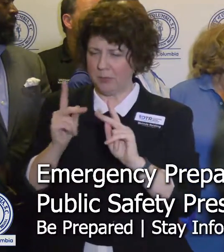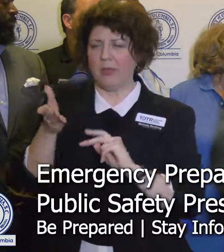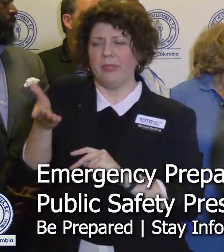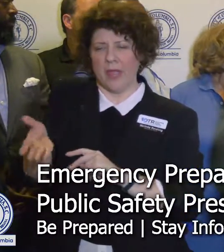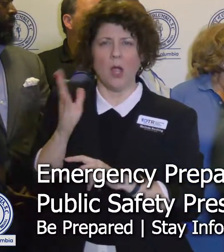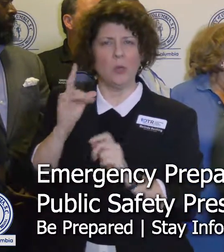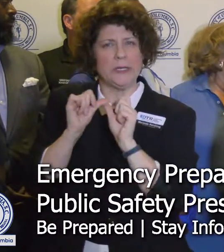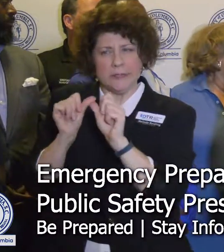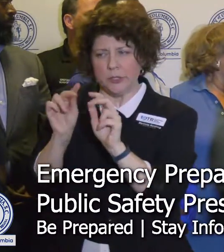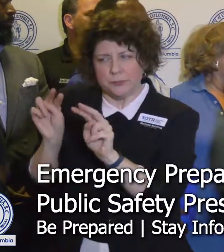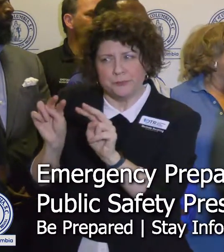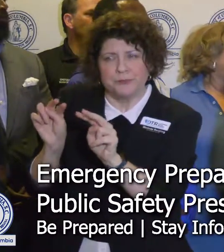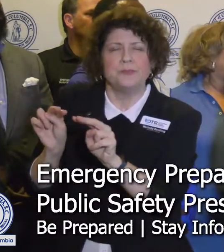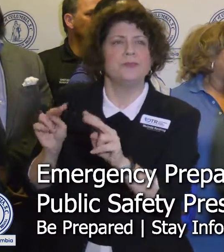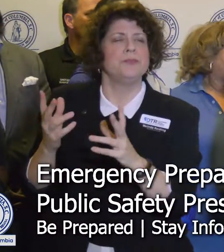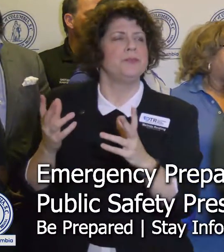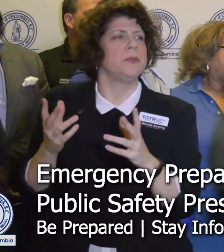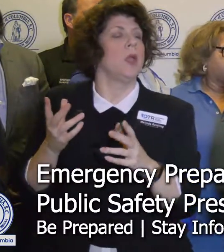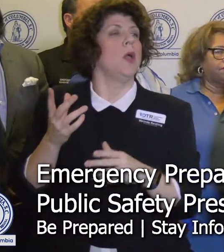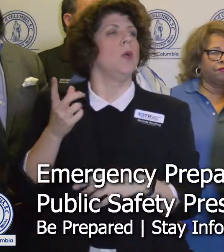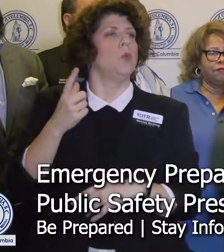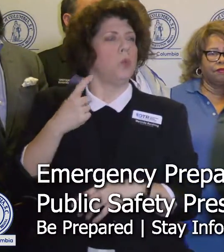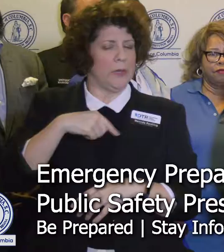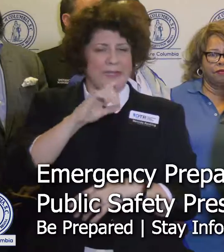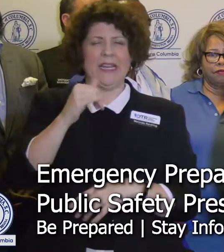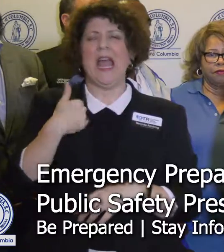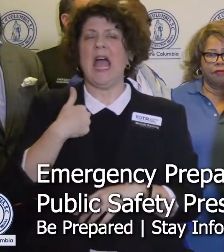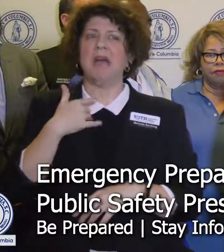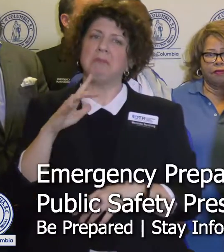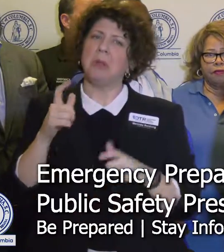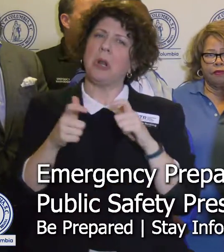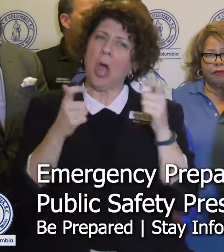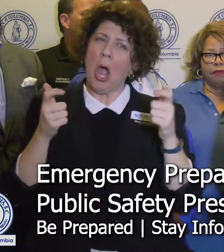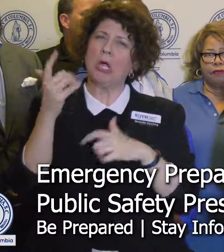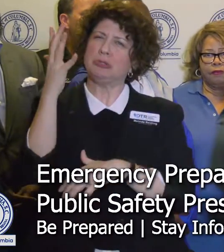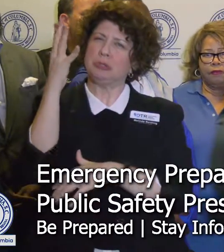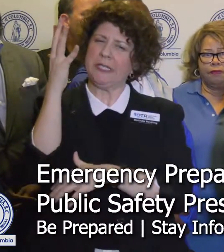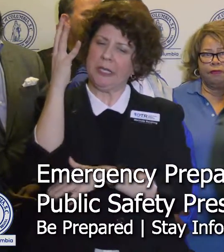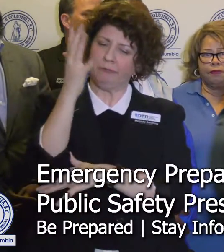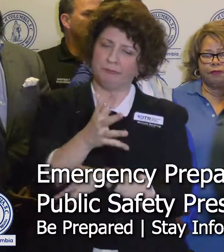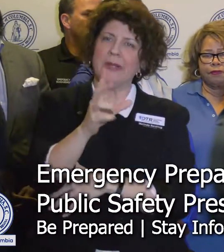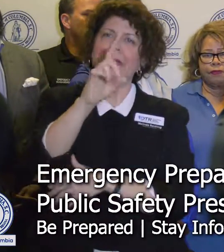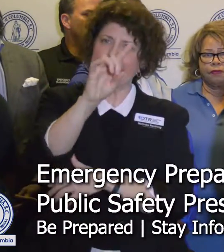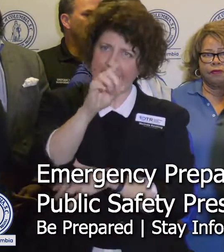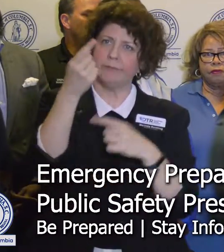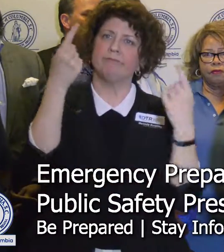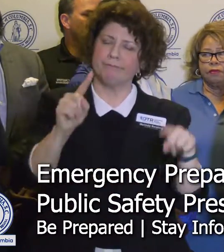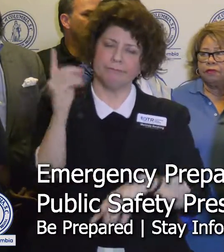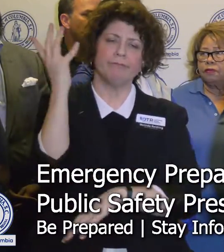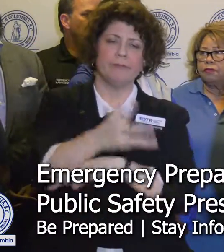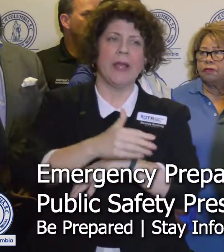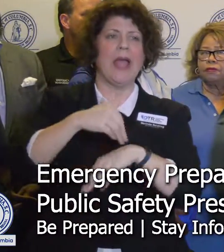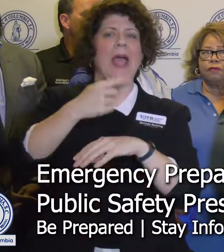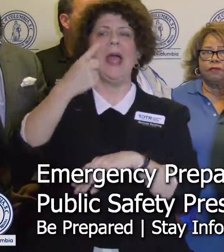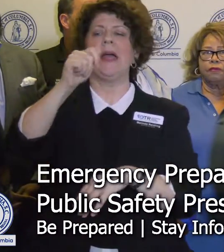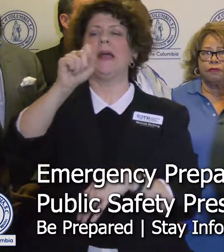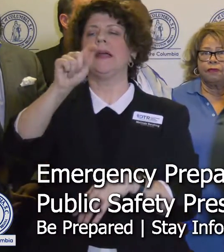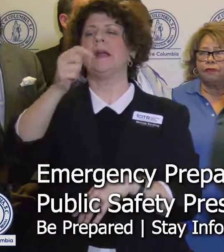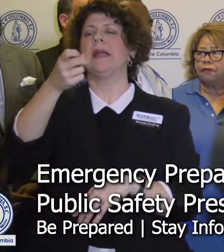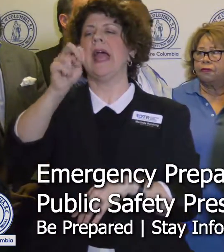we'll continue to monitor. We had a relatively large tree to fall at Gaston